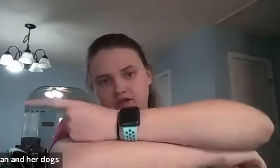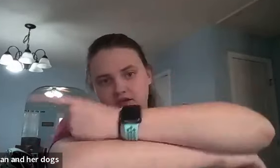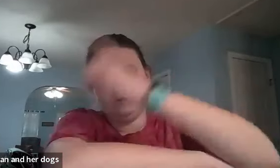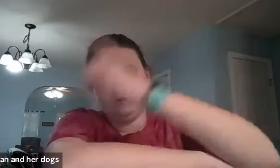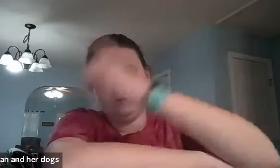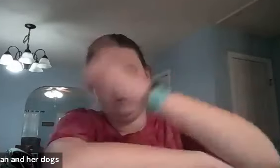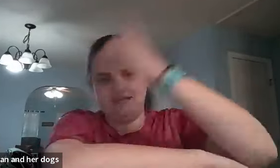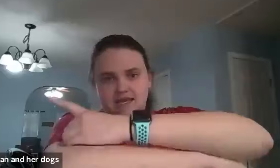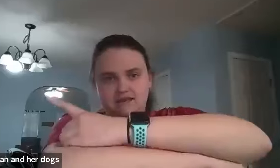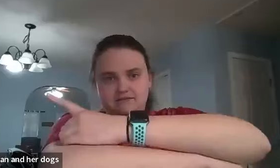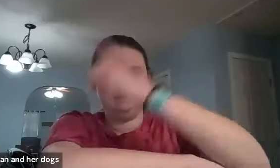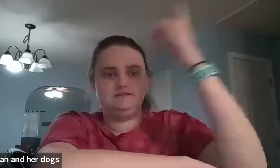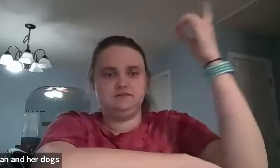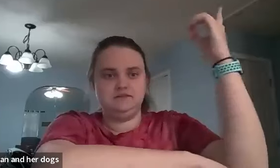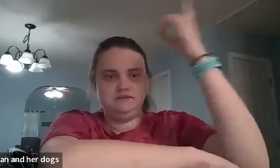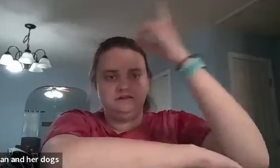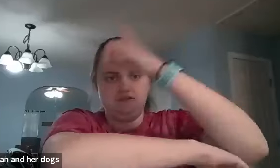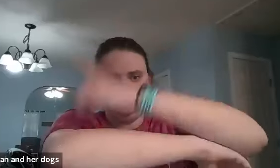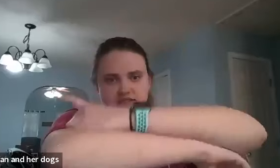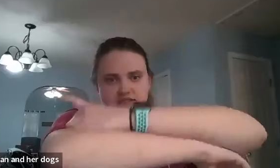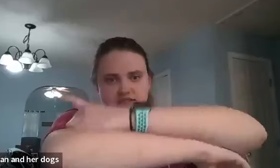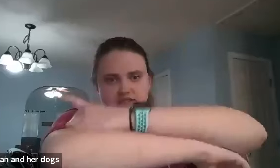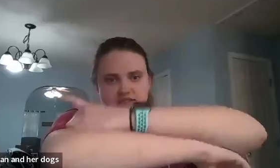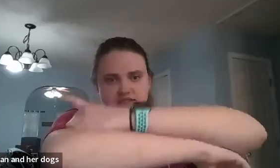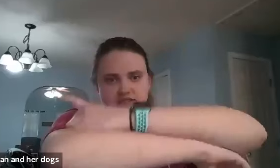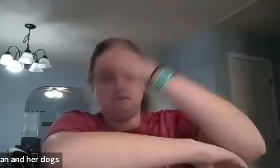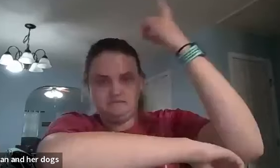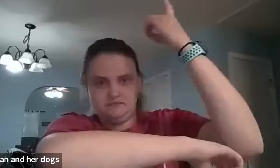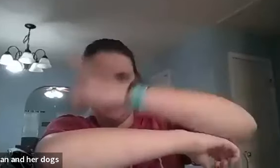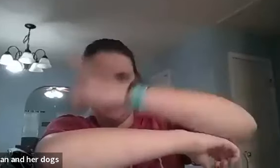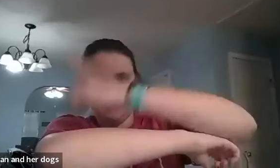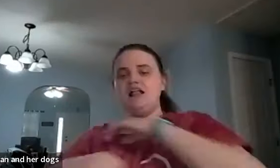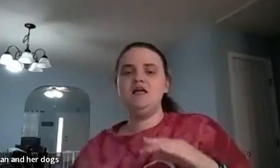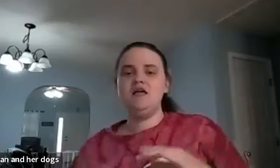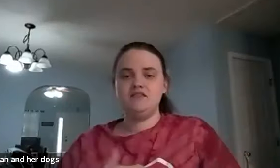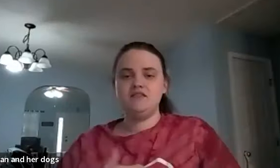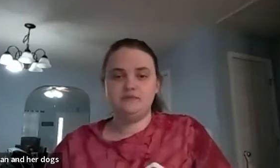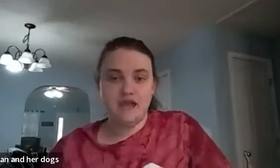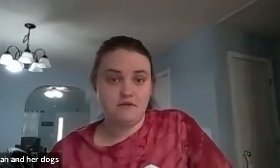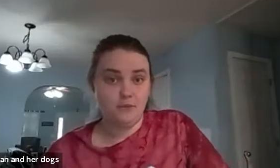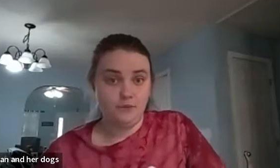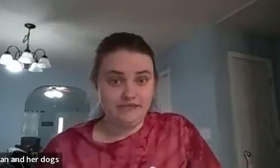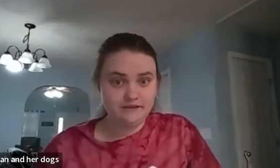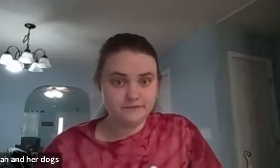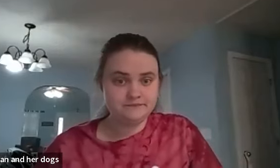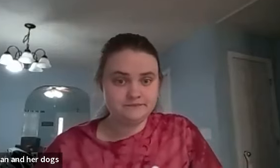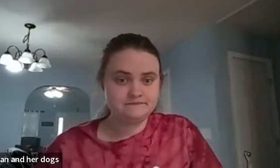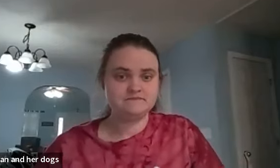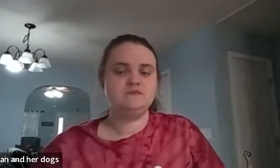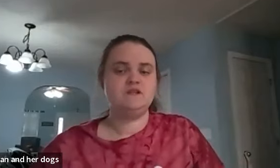or one day. Okay. Then we have our week.